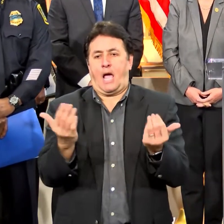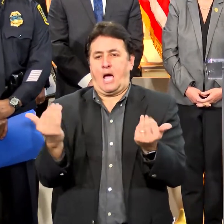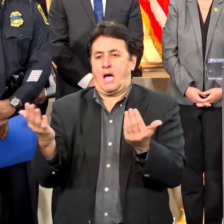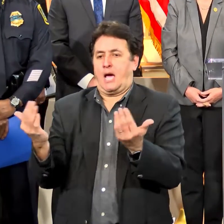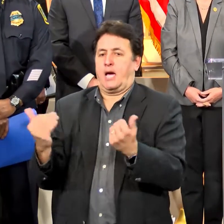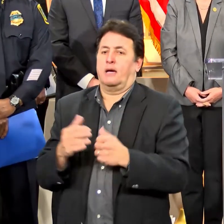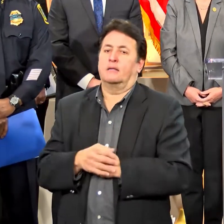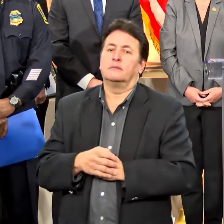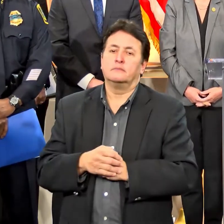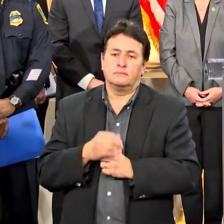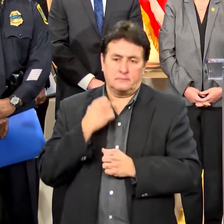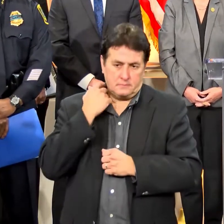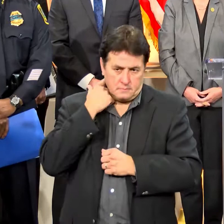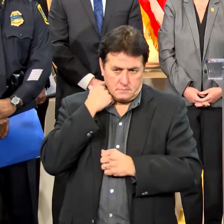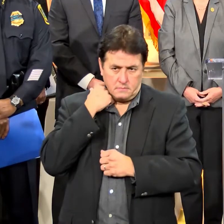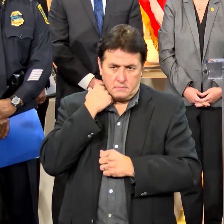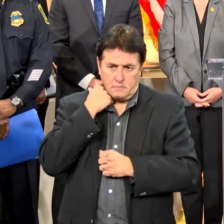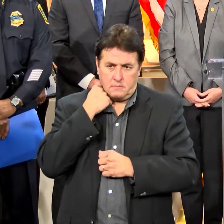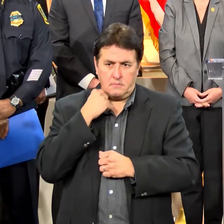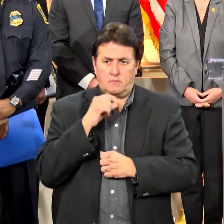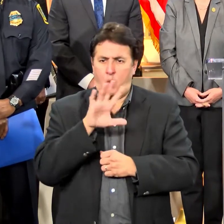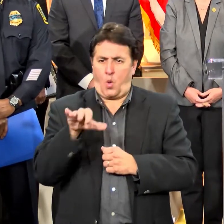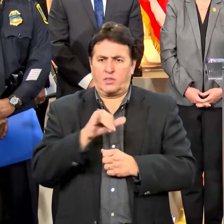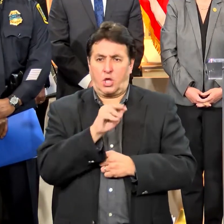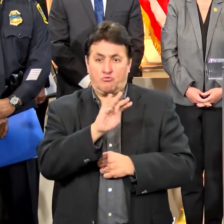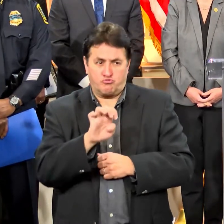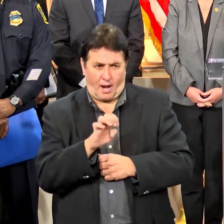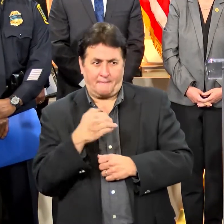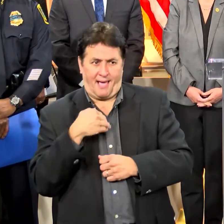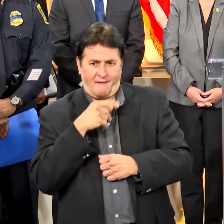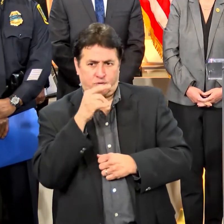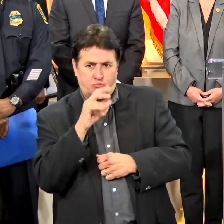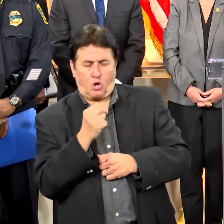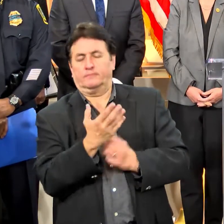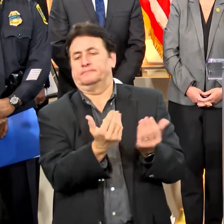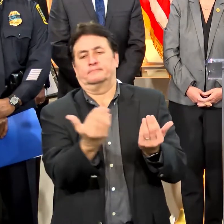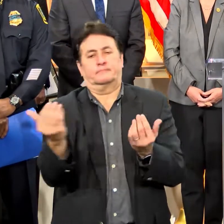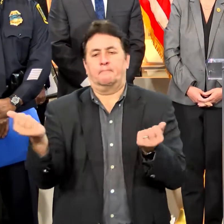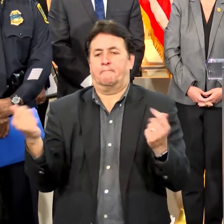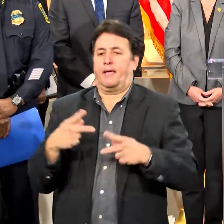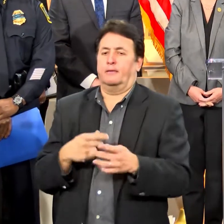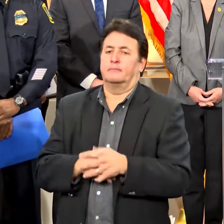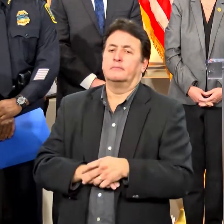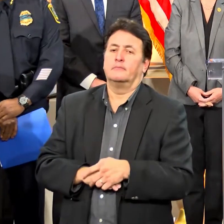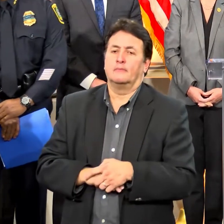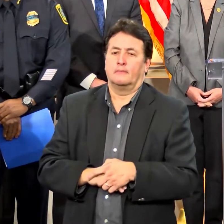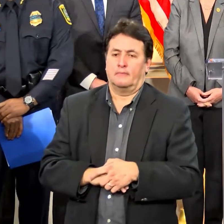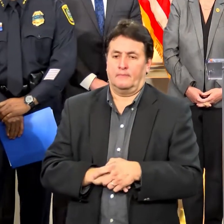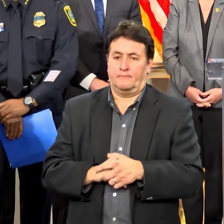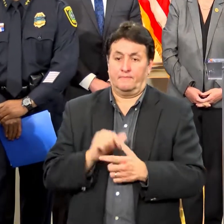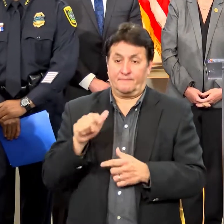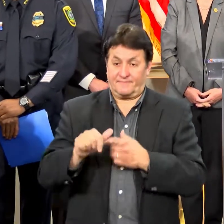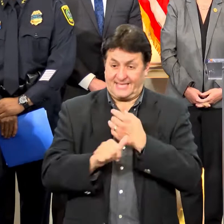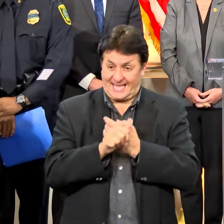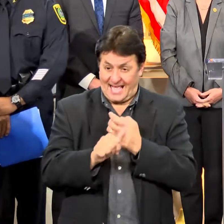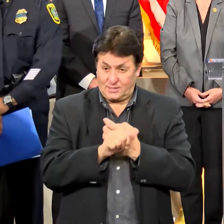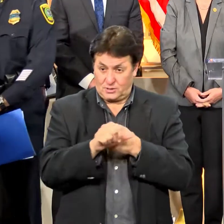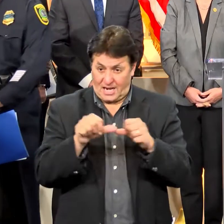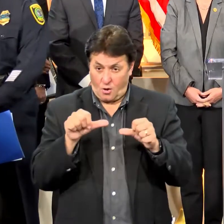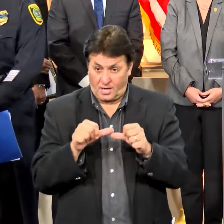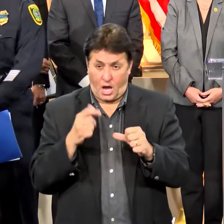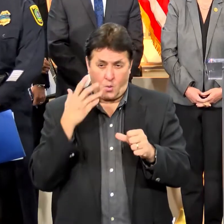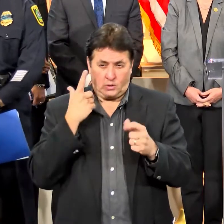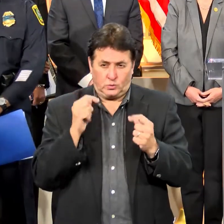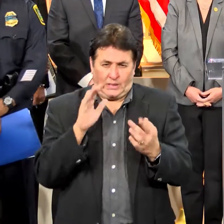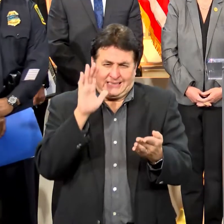as crime guns. We will focus on the most dangerous neighborhoods to address crime in general.